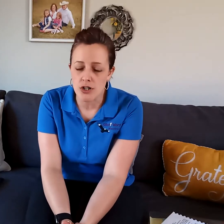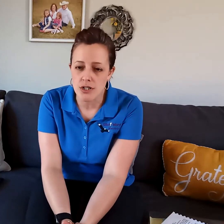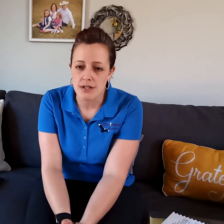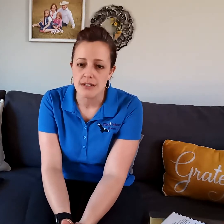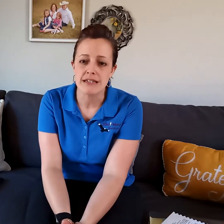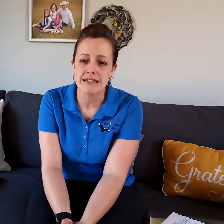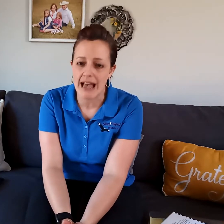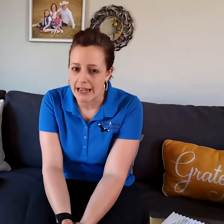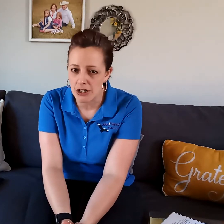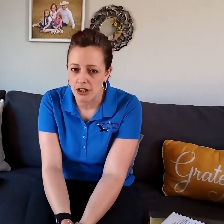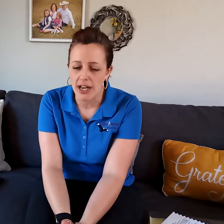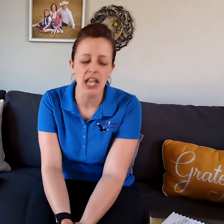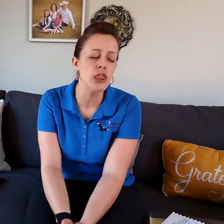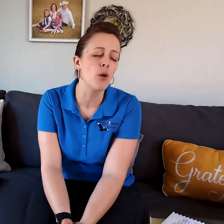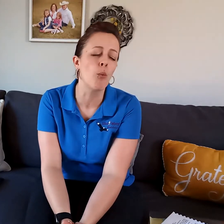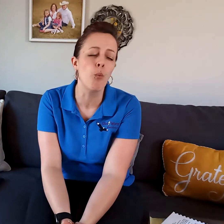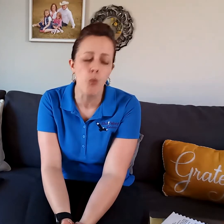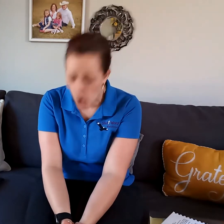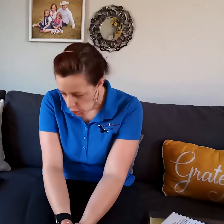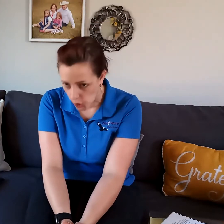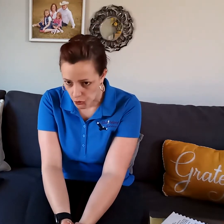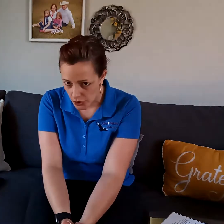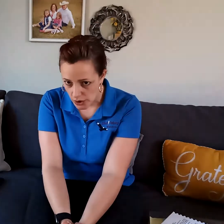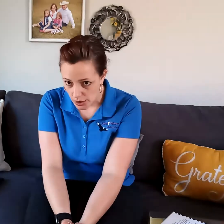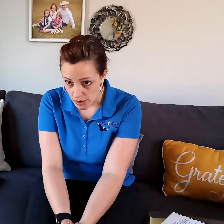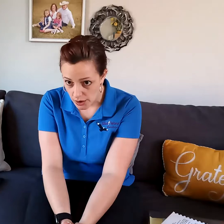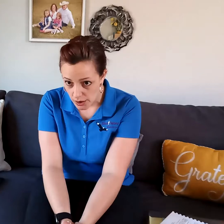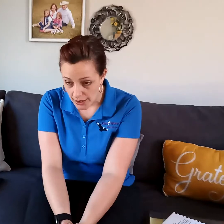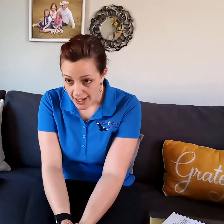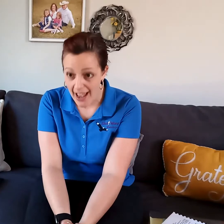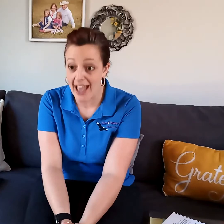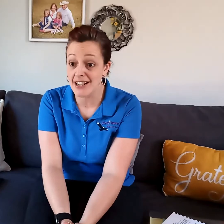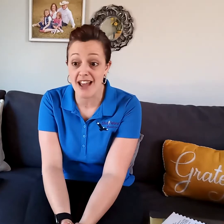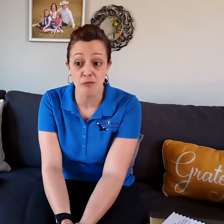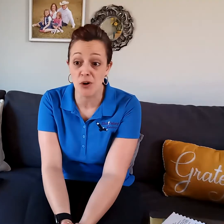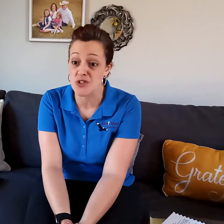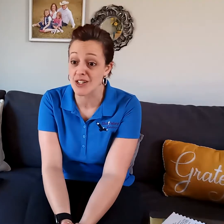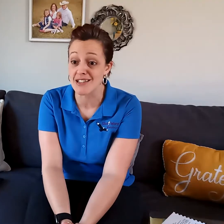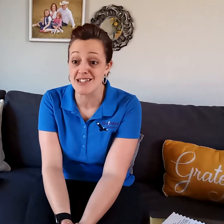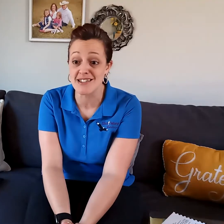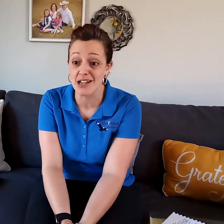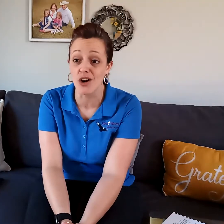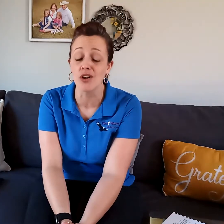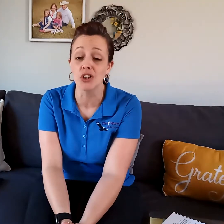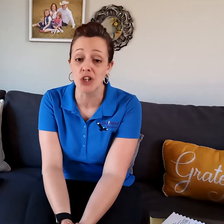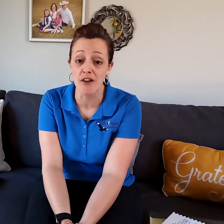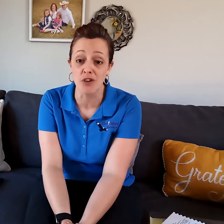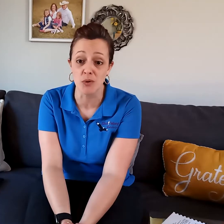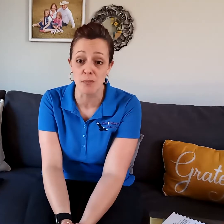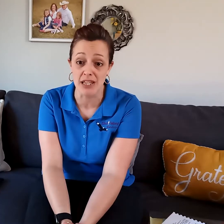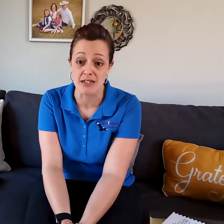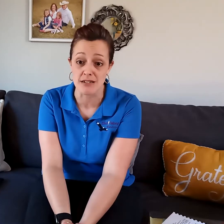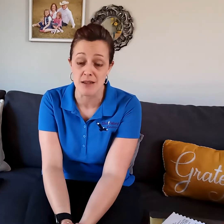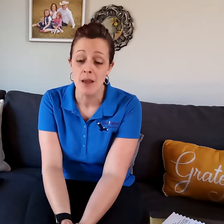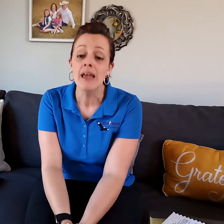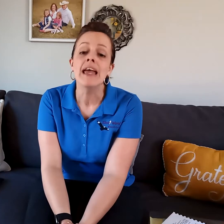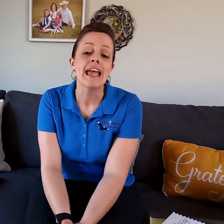worst signer in the world, and a deaf person can still love you to pieces.